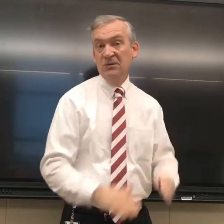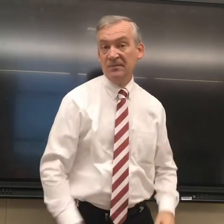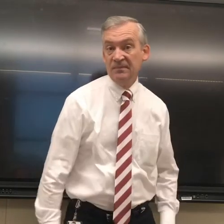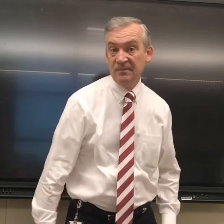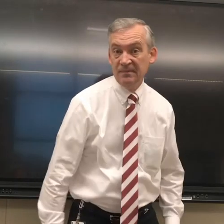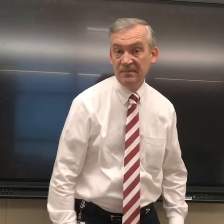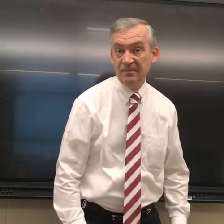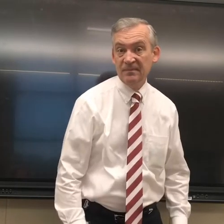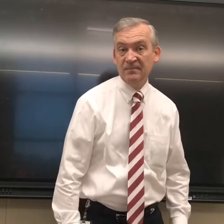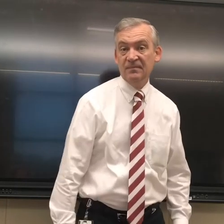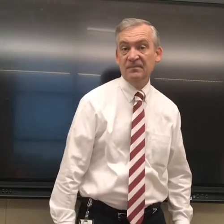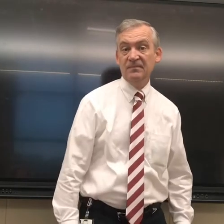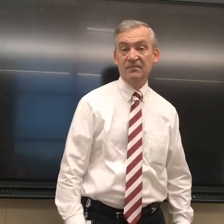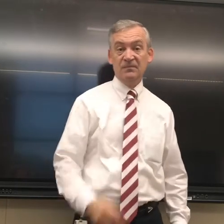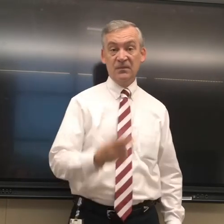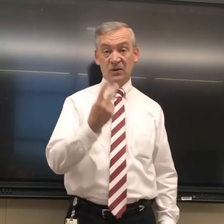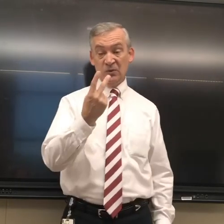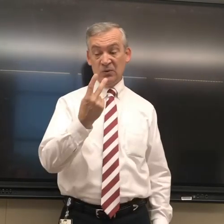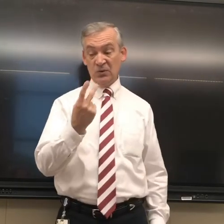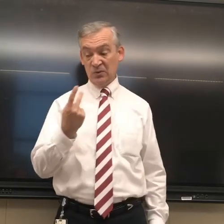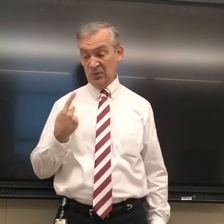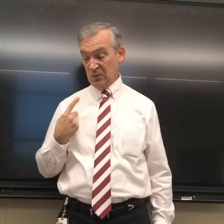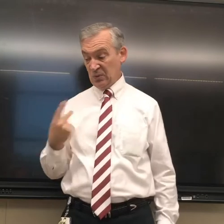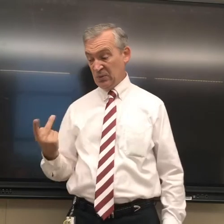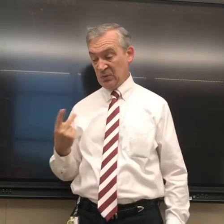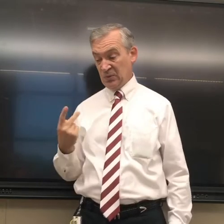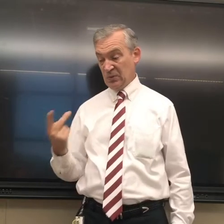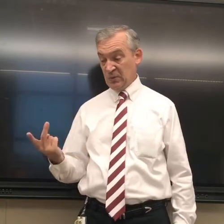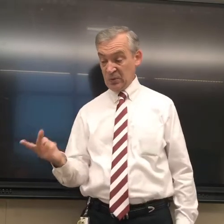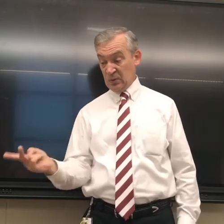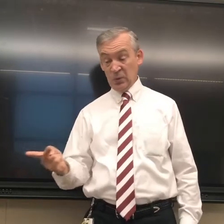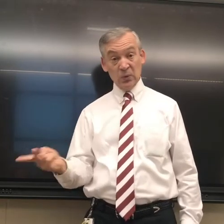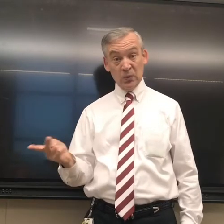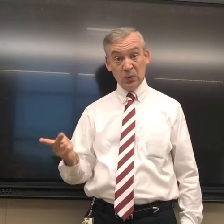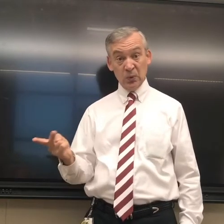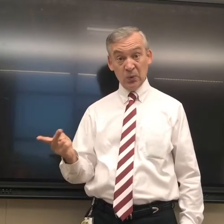And the two babies having been sent to relatives who might care for them better than we.